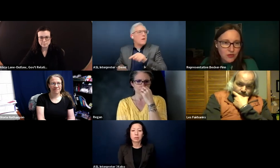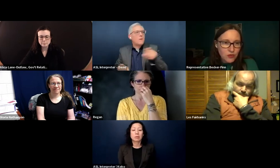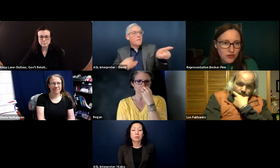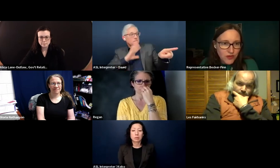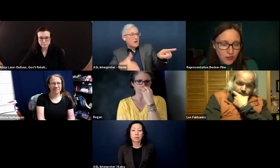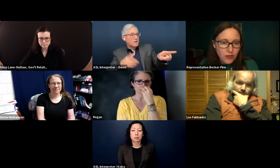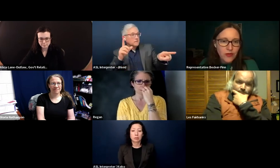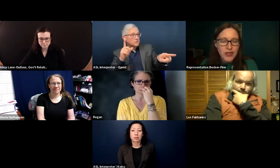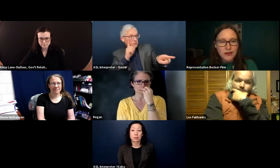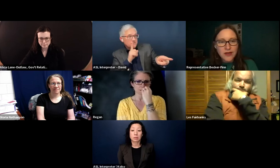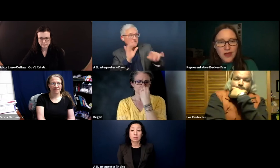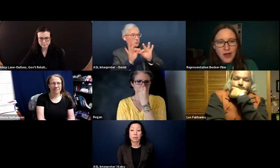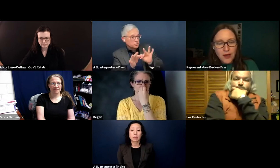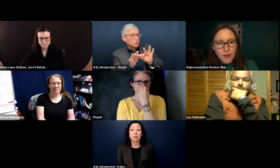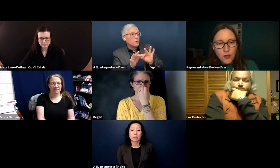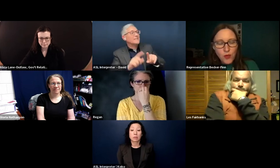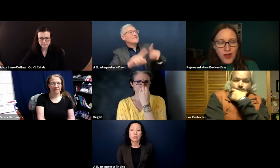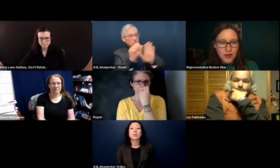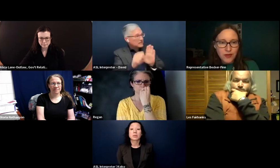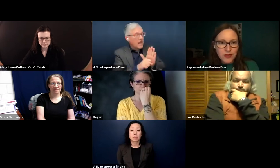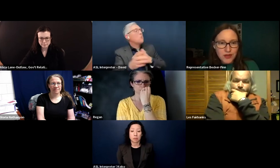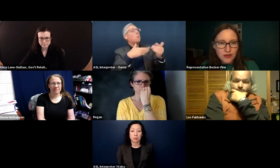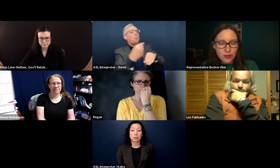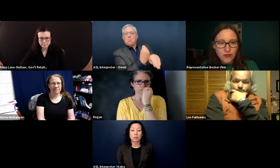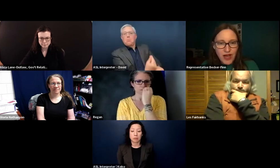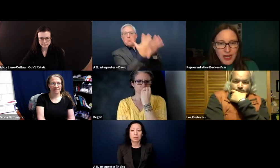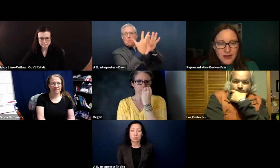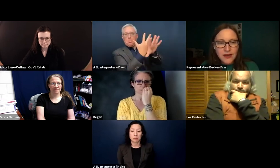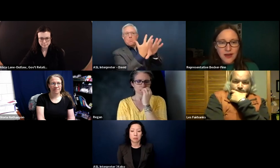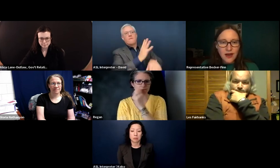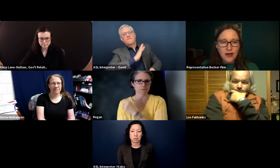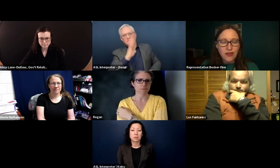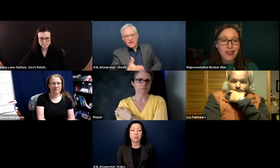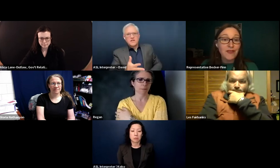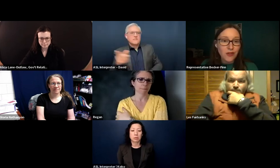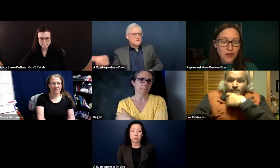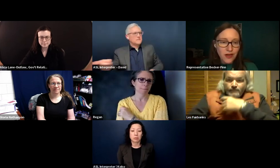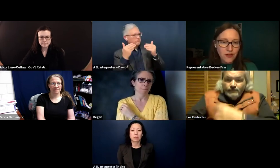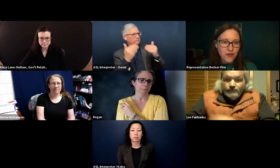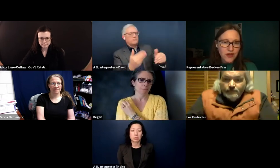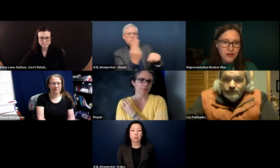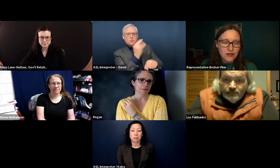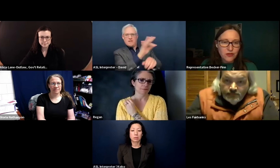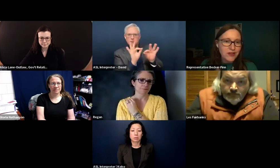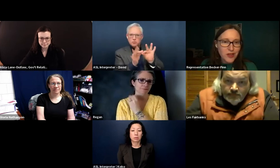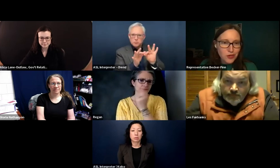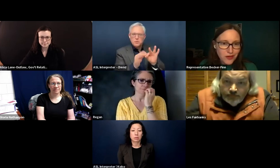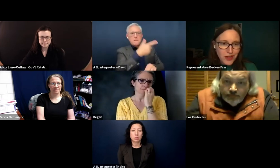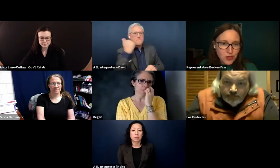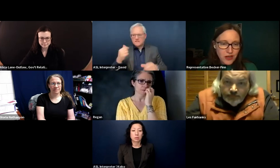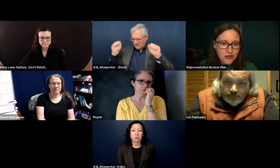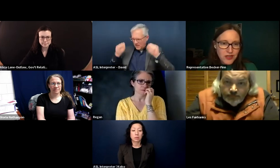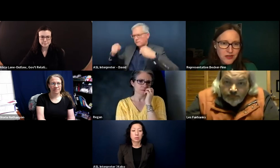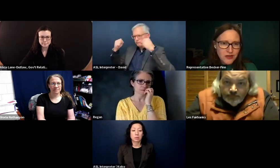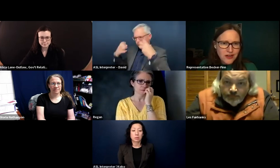because that's who was available and who had the ability to provide the level of translation